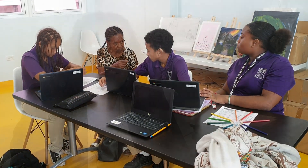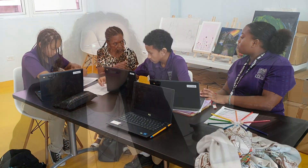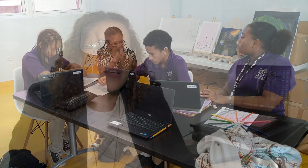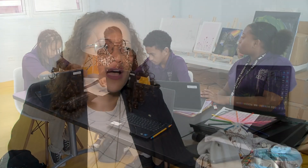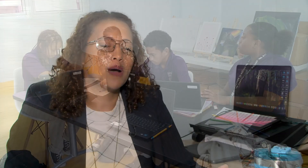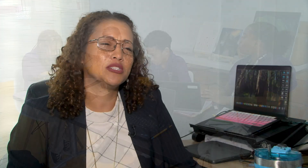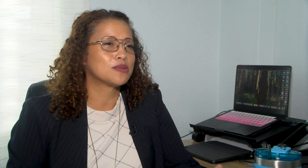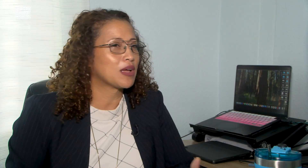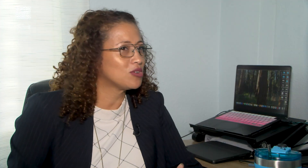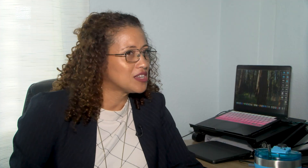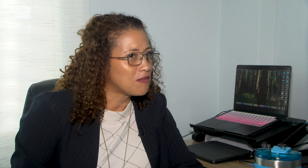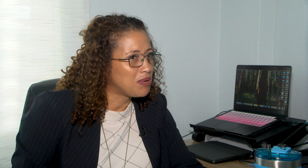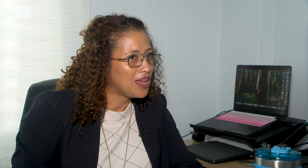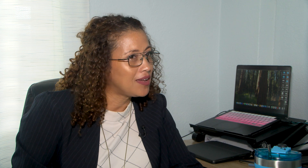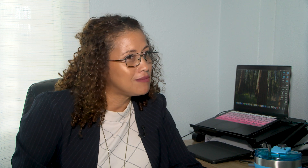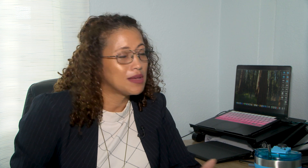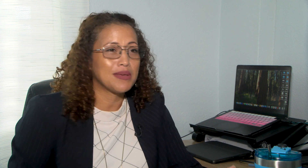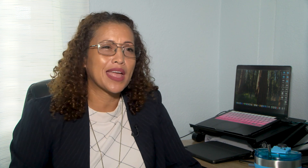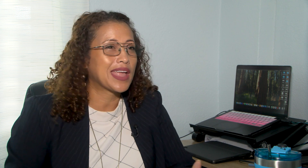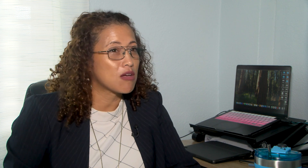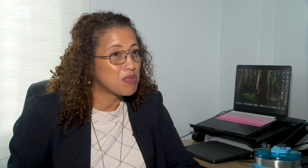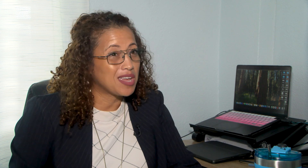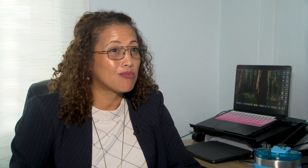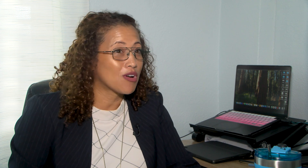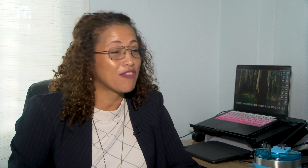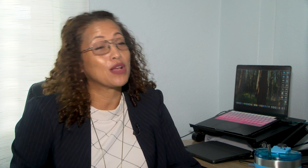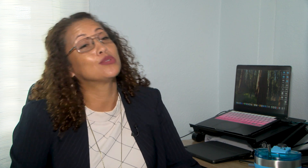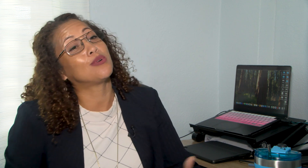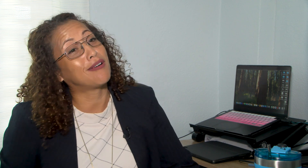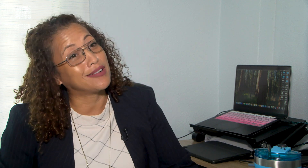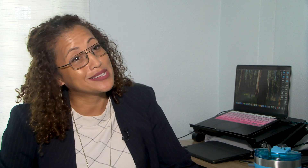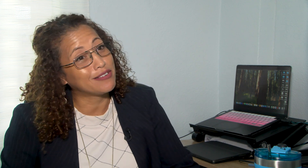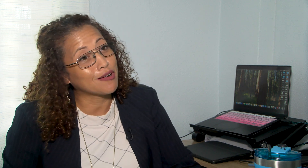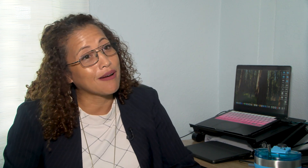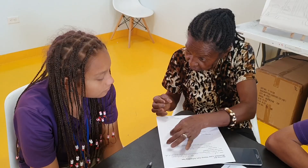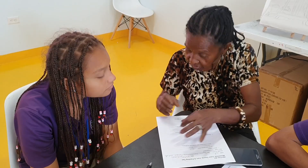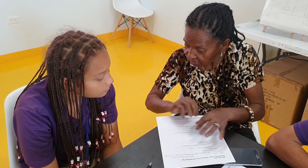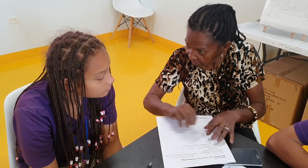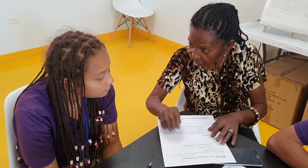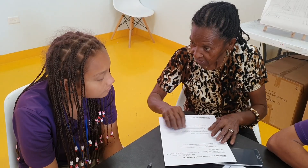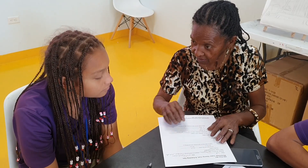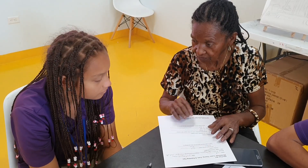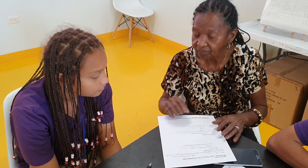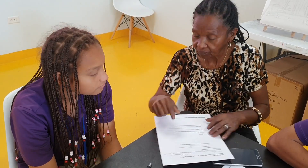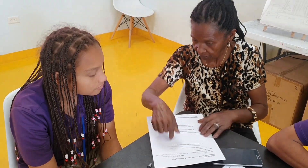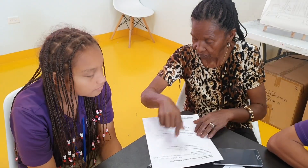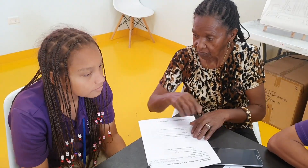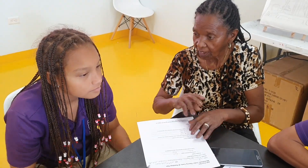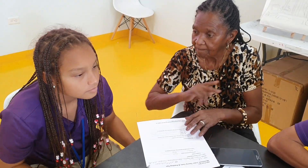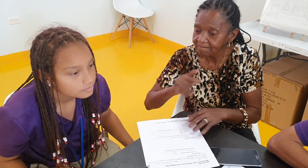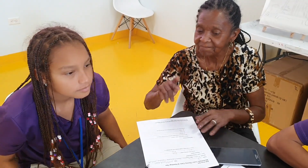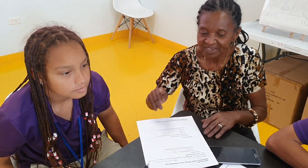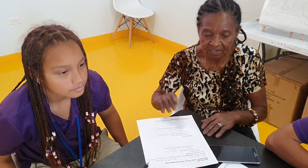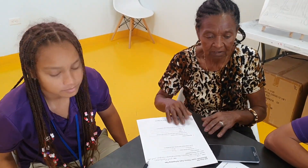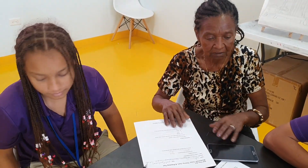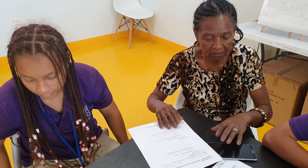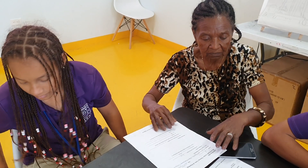well, how much am I going to get paid? Maybe I can get paid more if I go to a call center. In the classroom, sign language helps to close